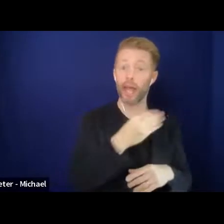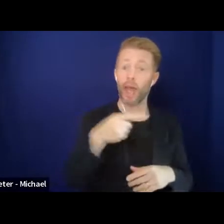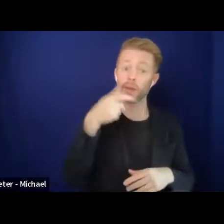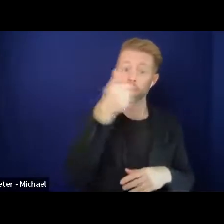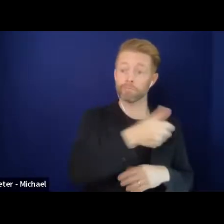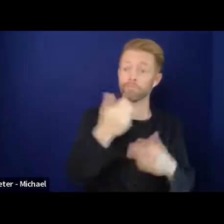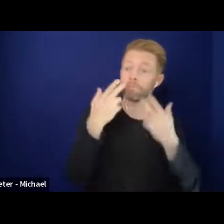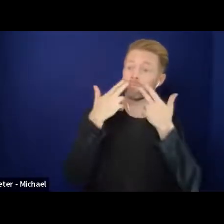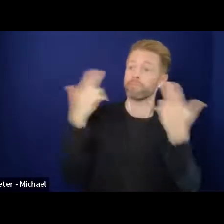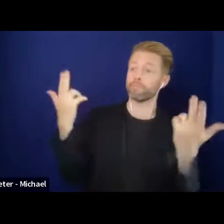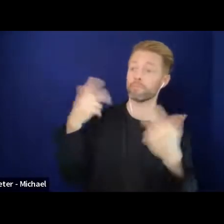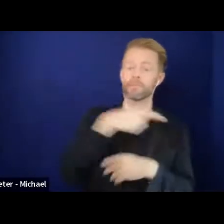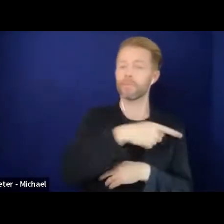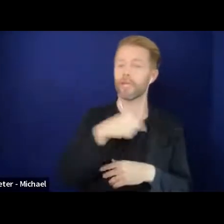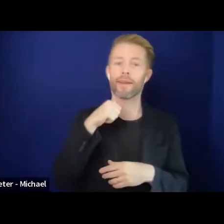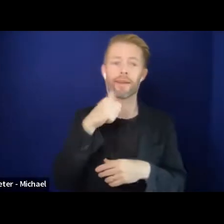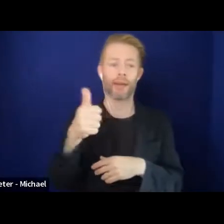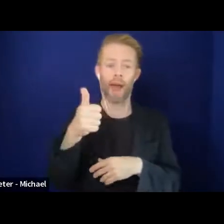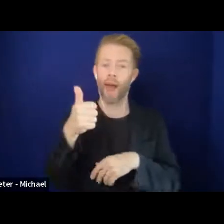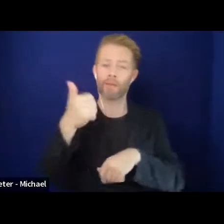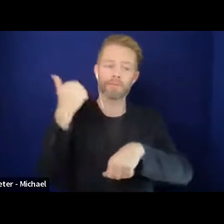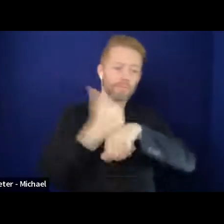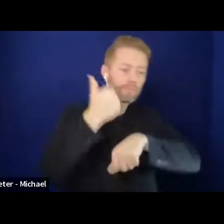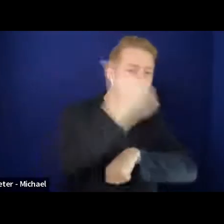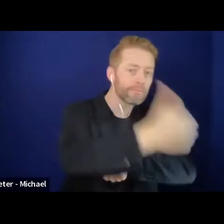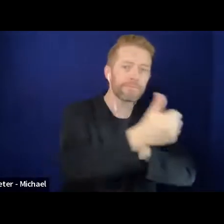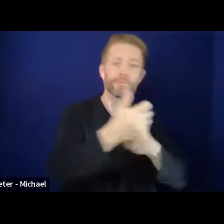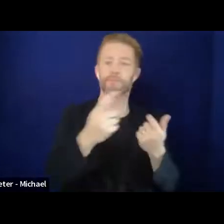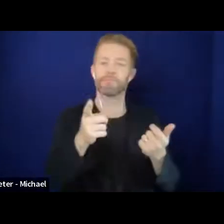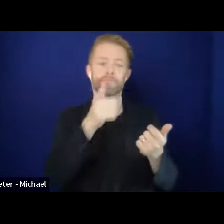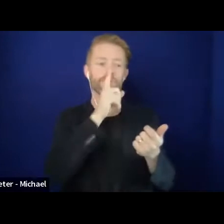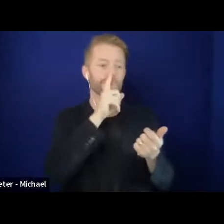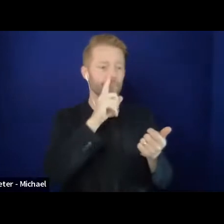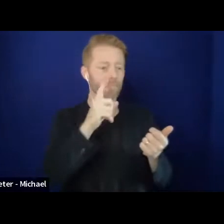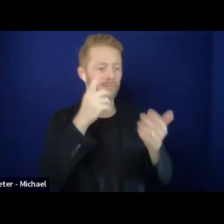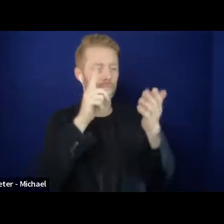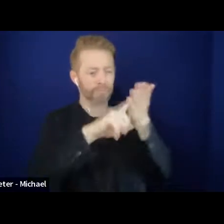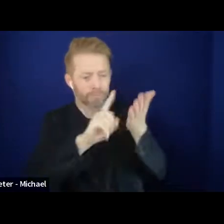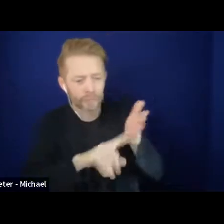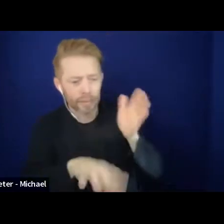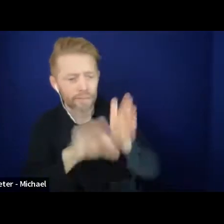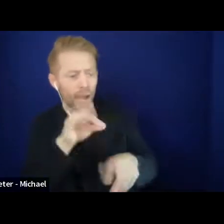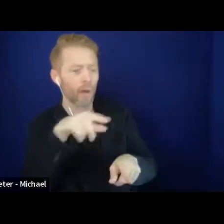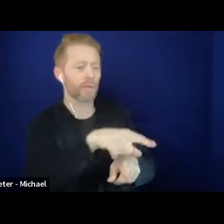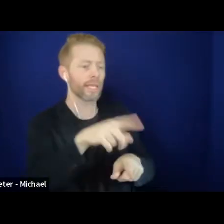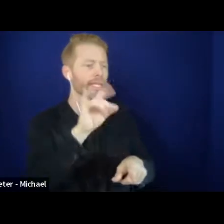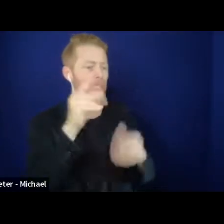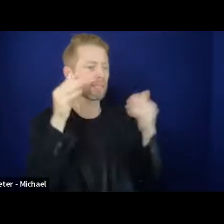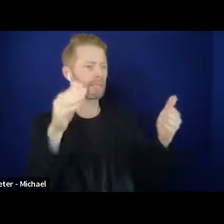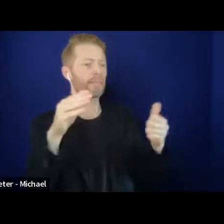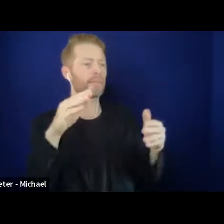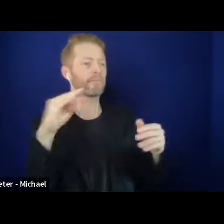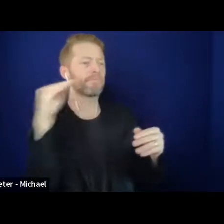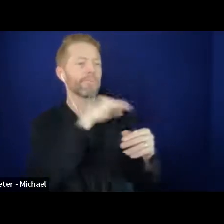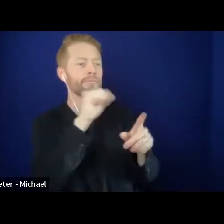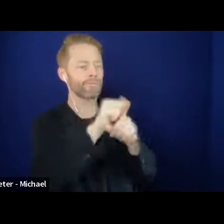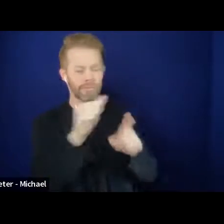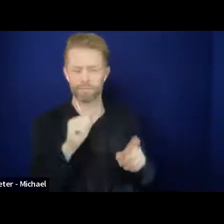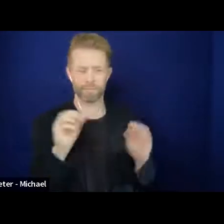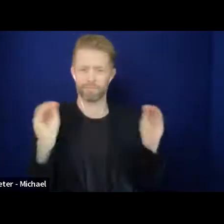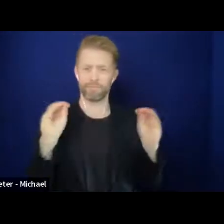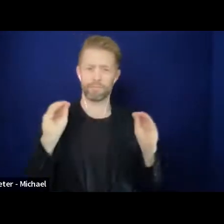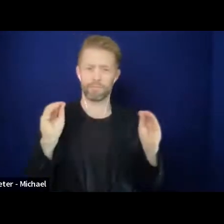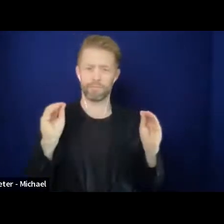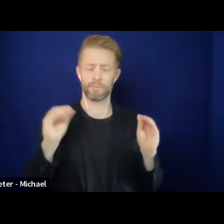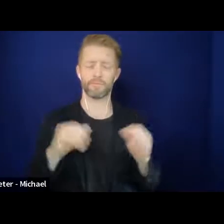were allegedly or found to be committing the fraud themselves. But in terms of how